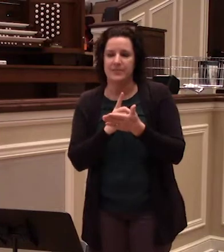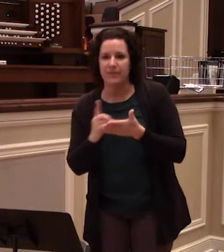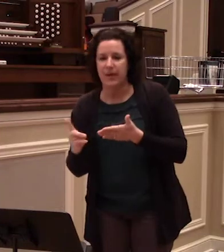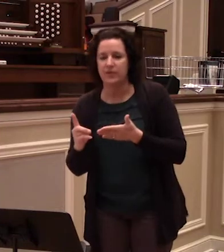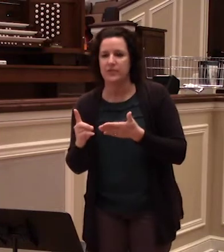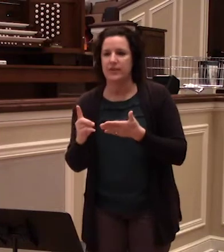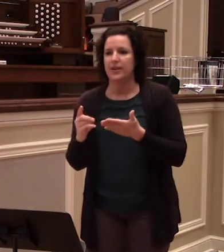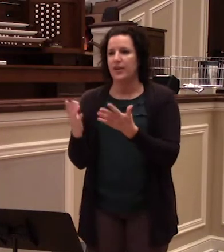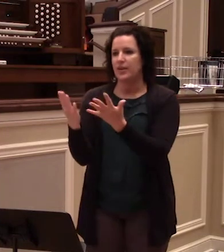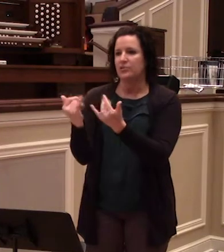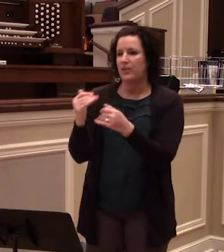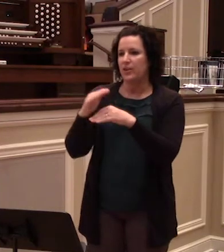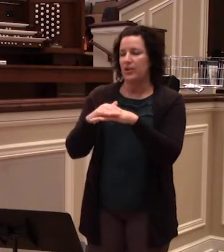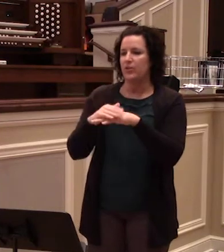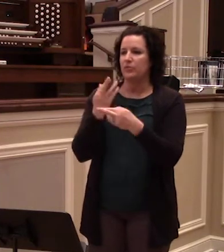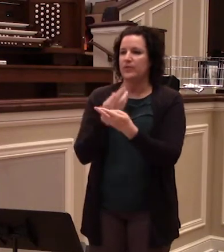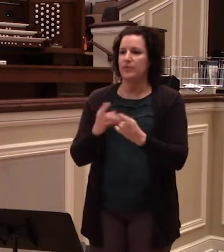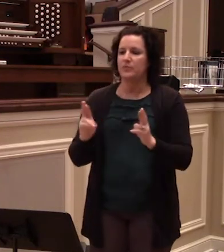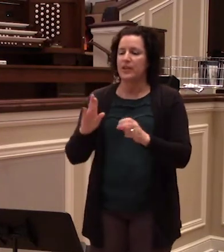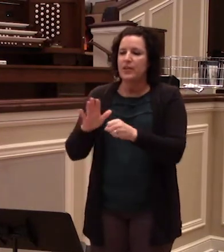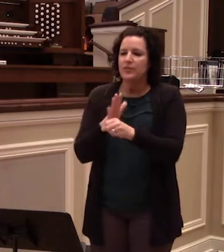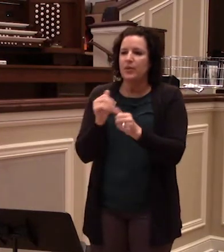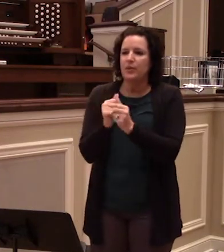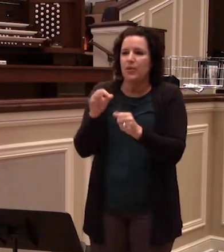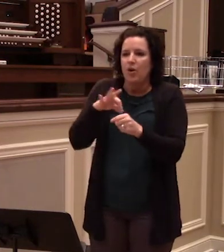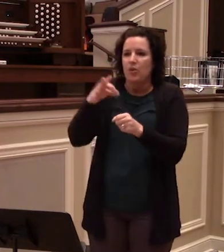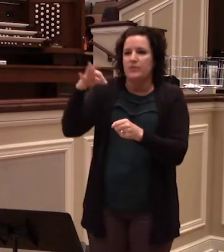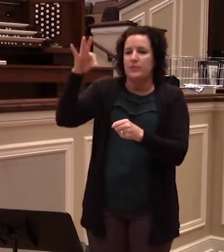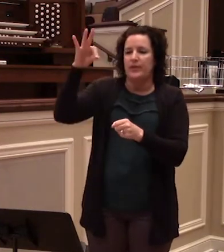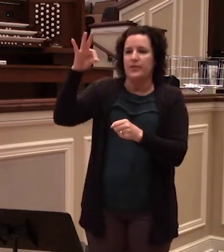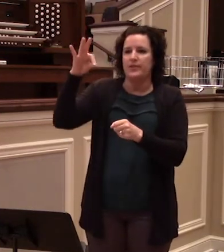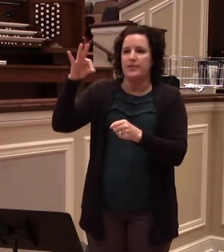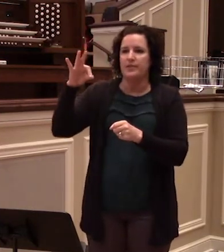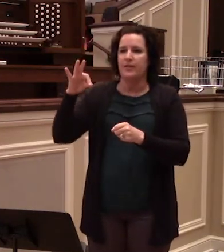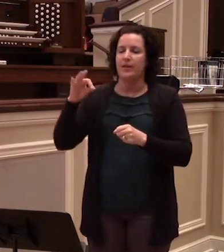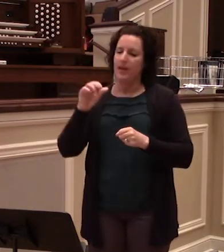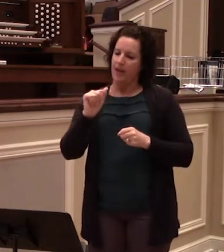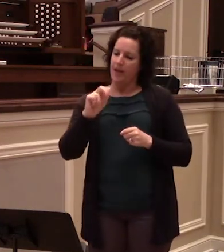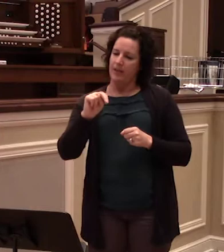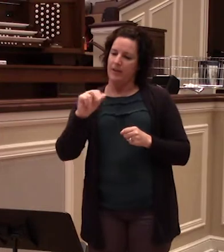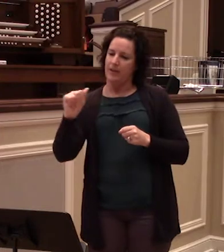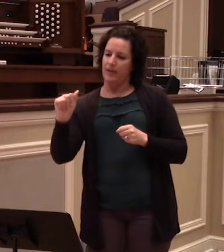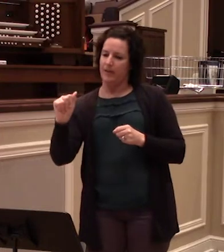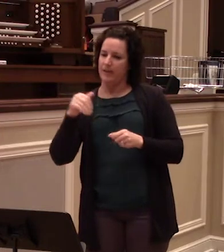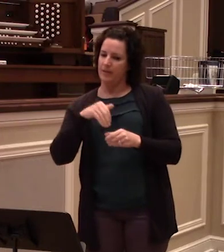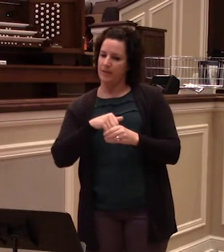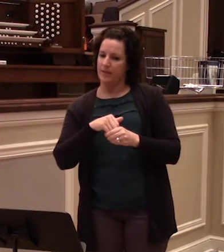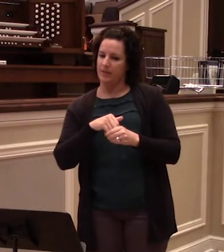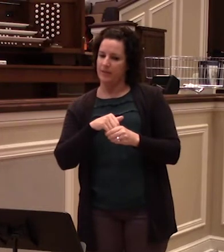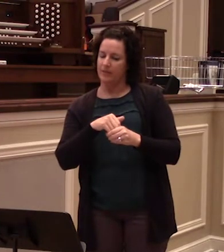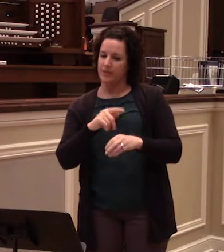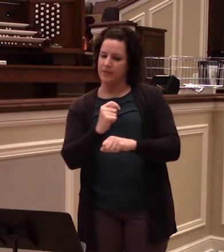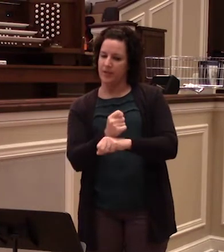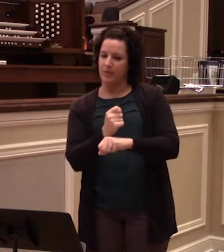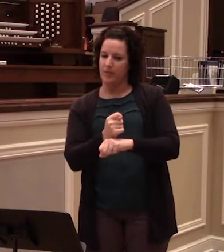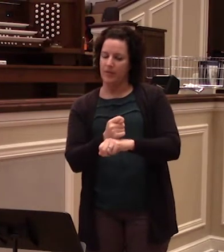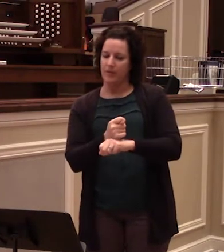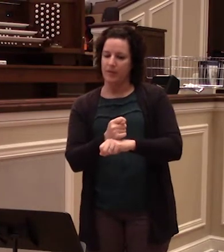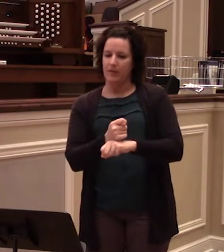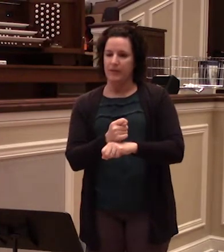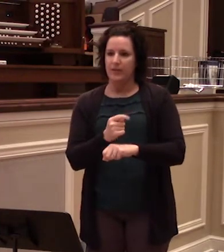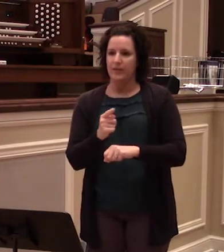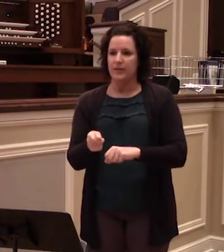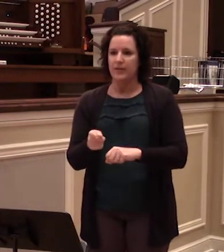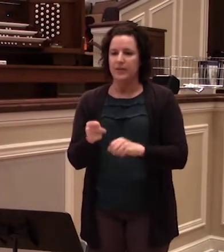on redemption. He's filled with the Holy Spirit. Anna, her mind is focused on worship. Their attention is on what God is doing